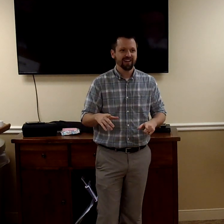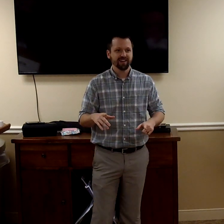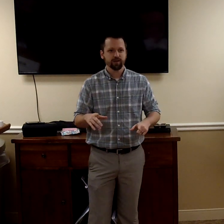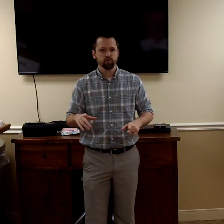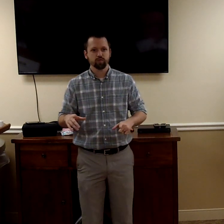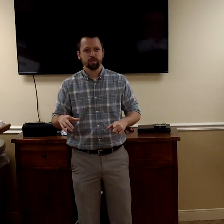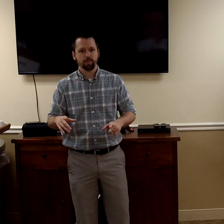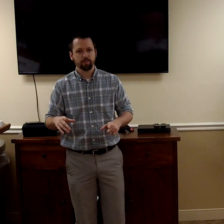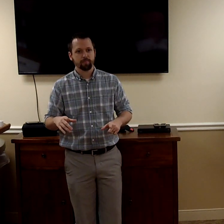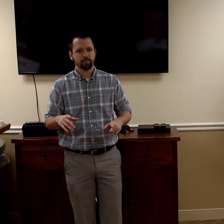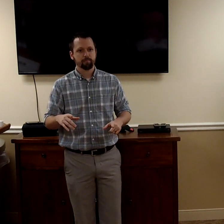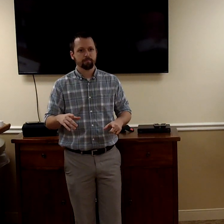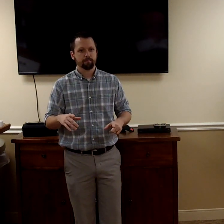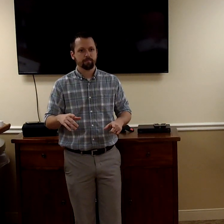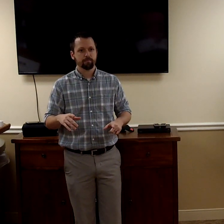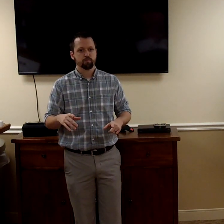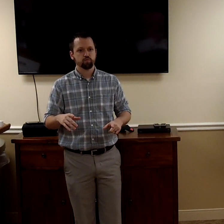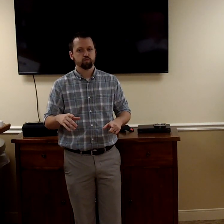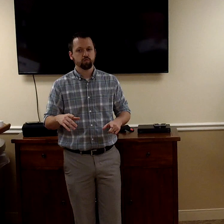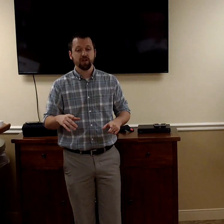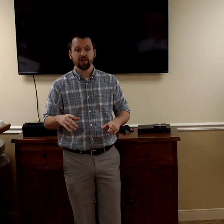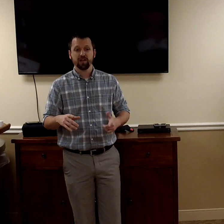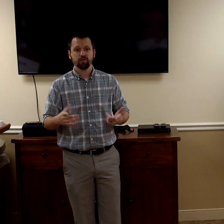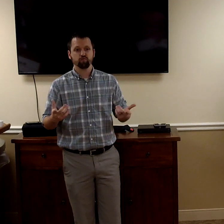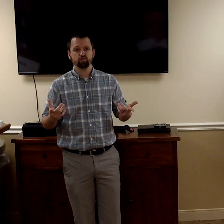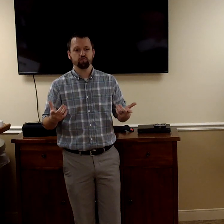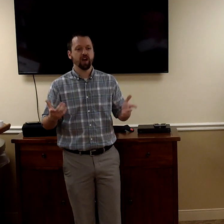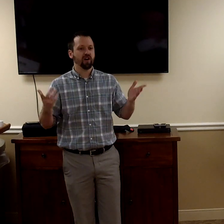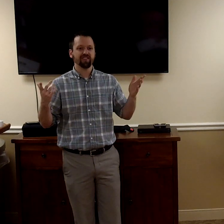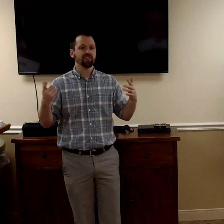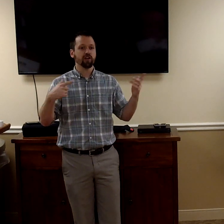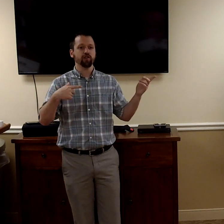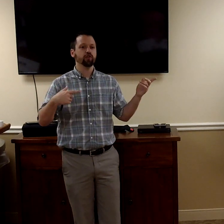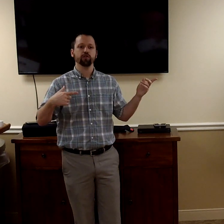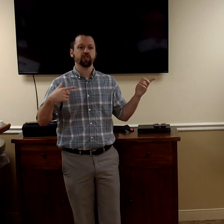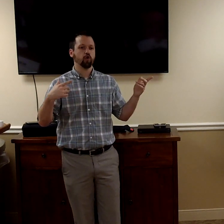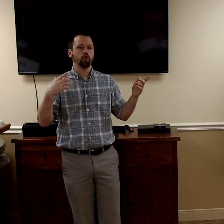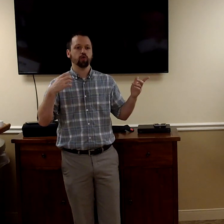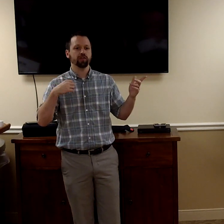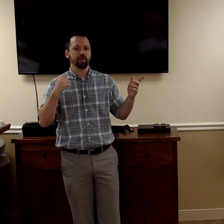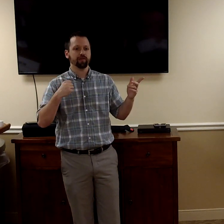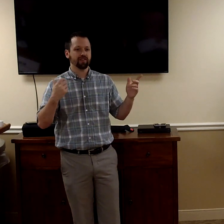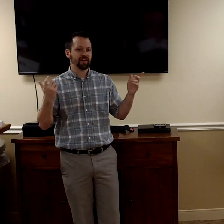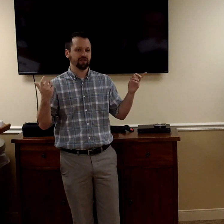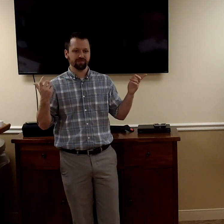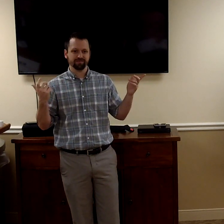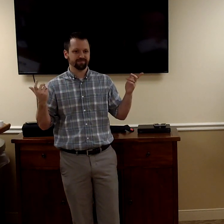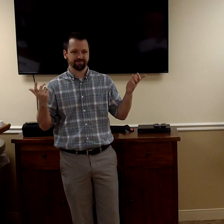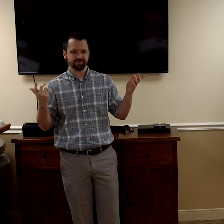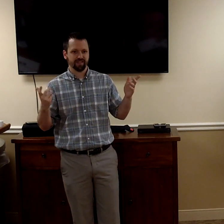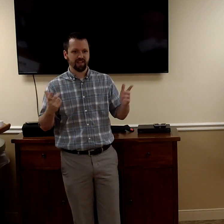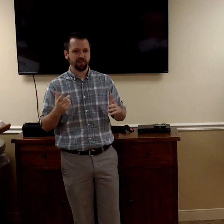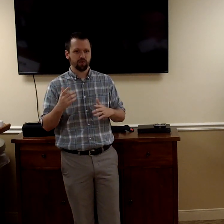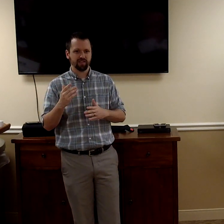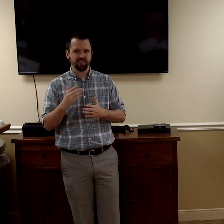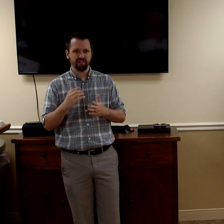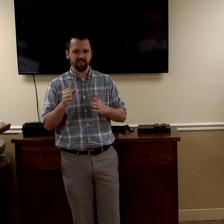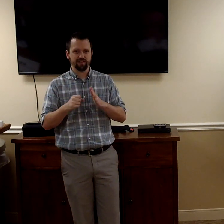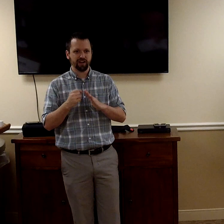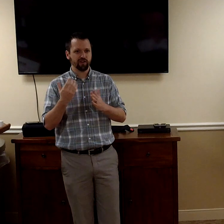guy from here recently that was on there? no, it's on Hulu. It's all Oh. old episodes. I think we're on season 11. I don't even